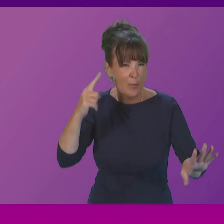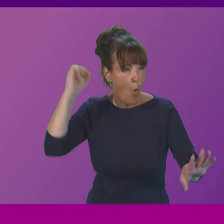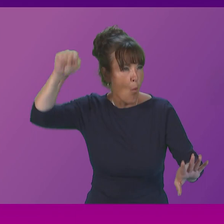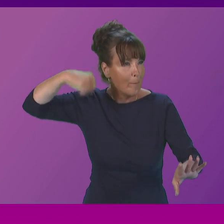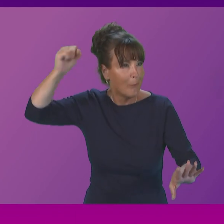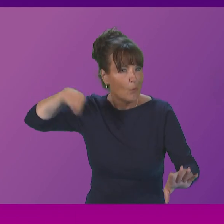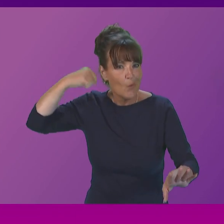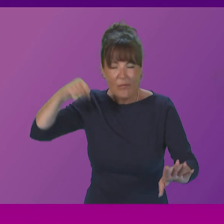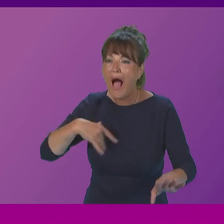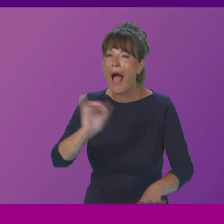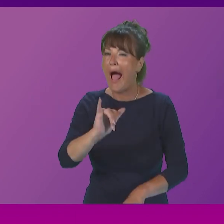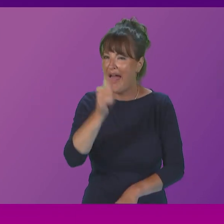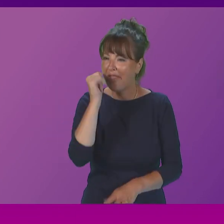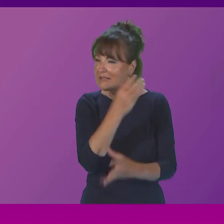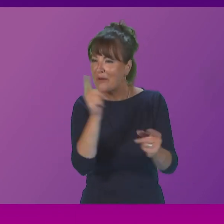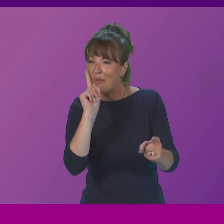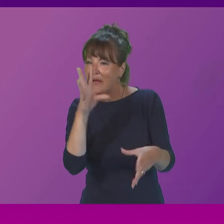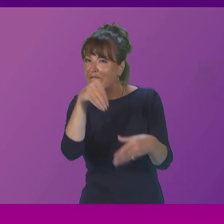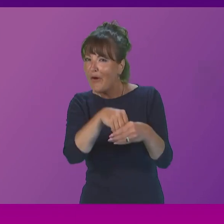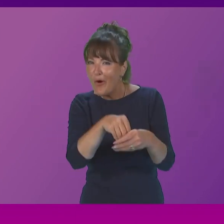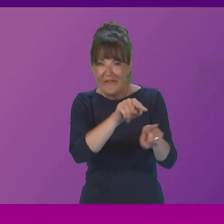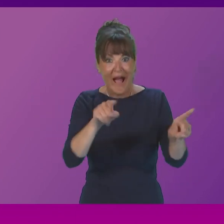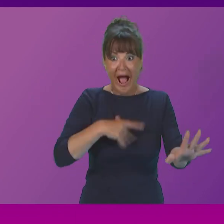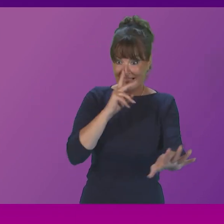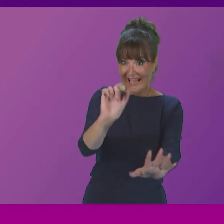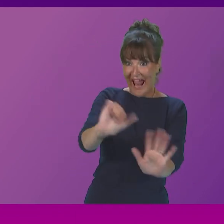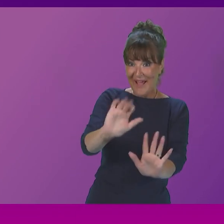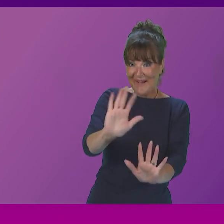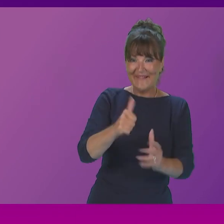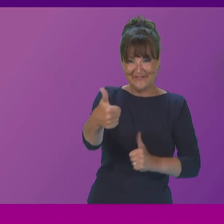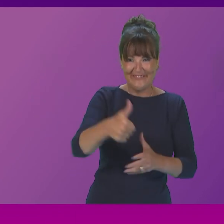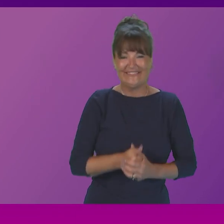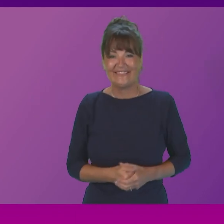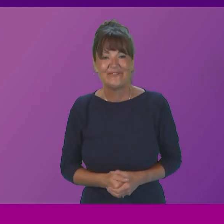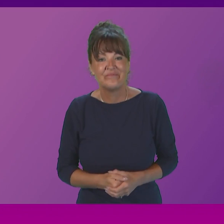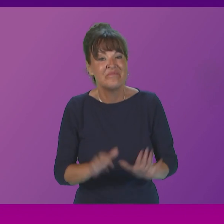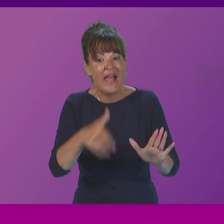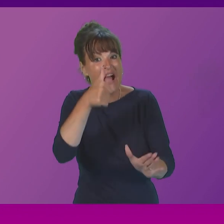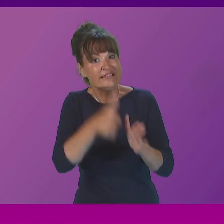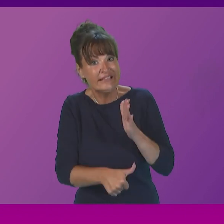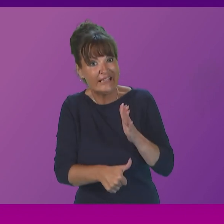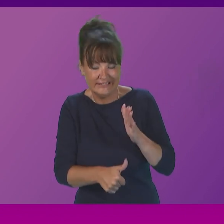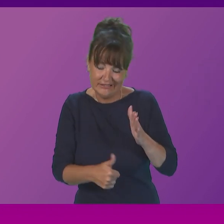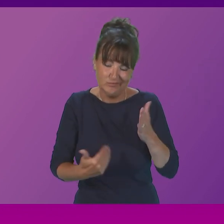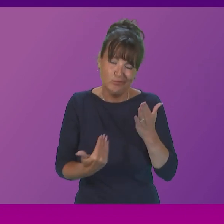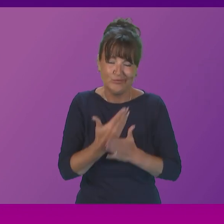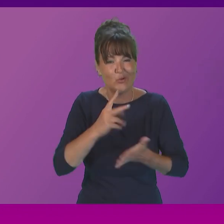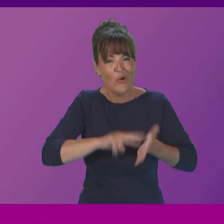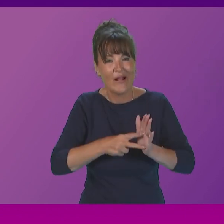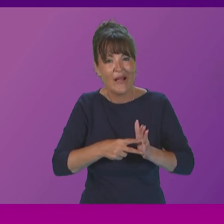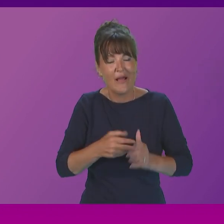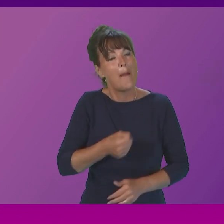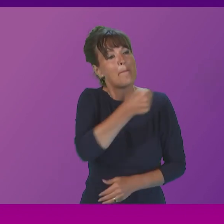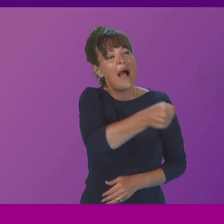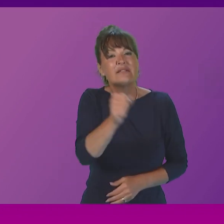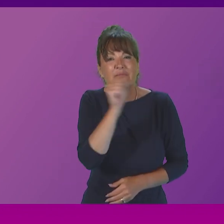means because some of the women who are in Pass the Mic are here today, and I can see one there, that's great. I started Pass the Mic, and Pass the Mic was